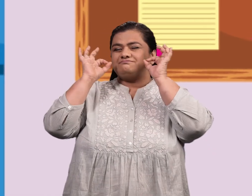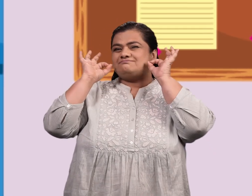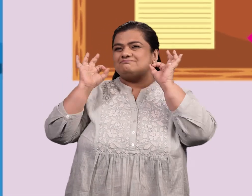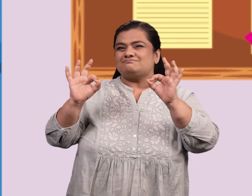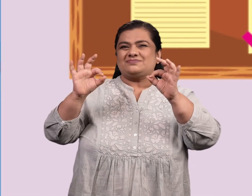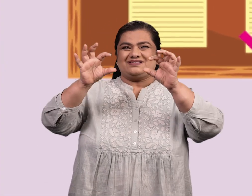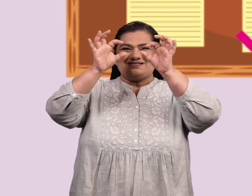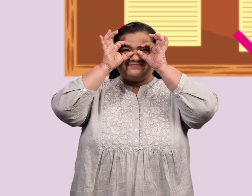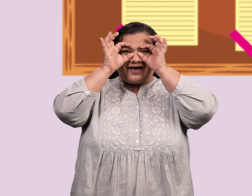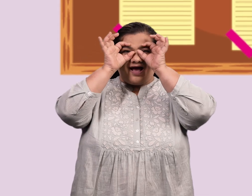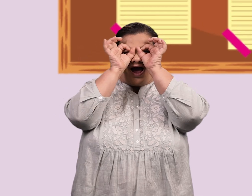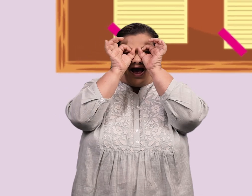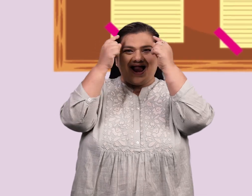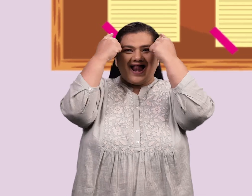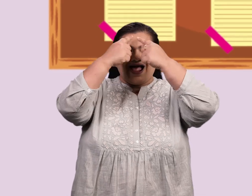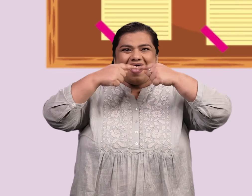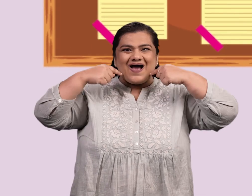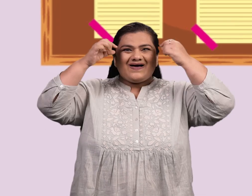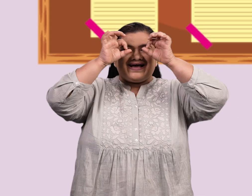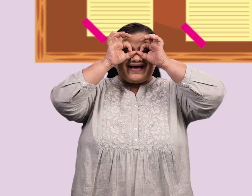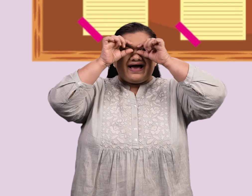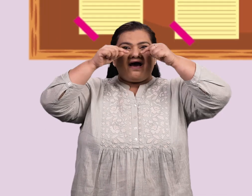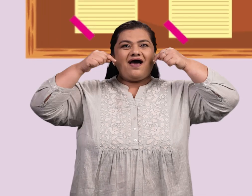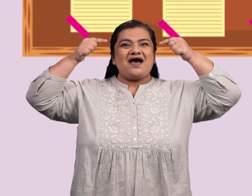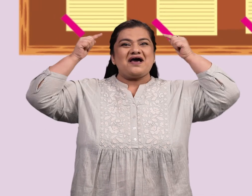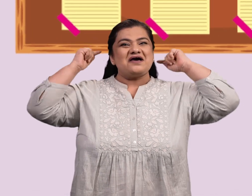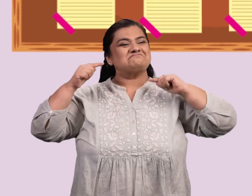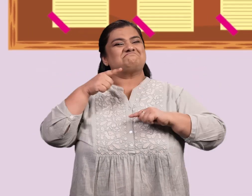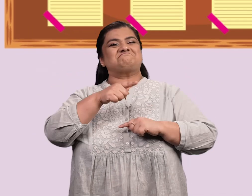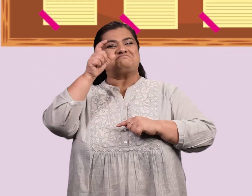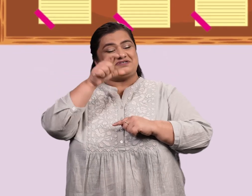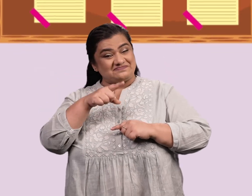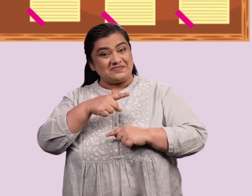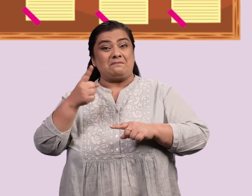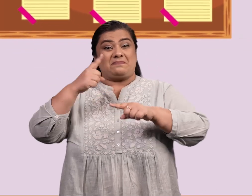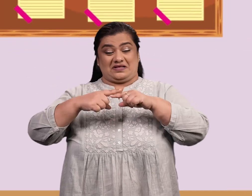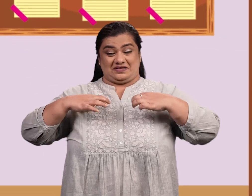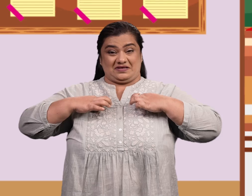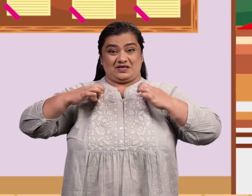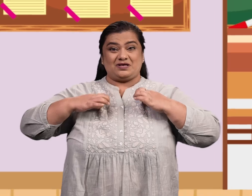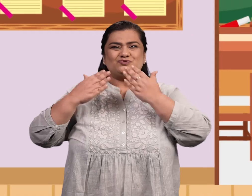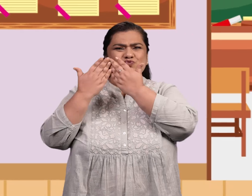Bharat had twinkling eyes behind his round glasses,